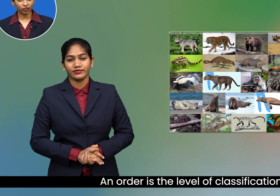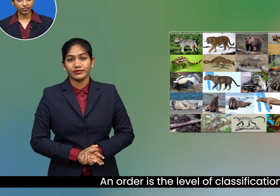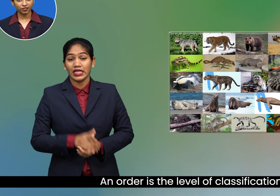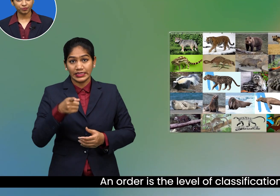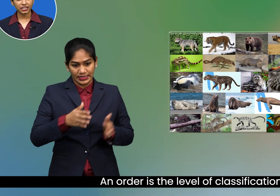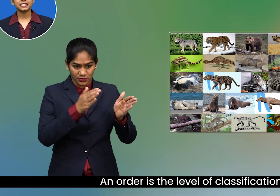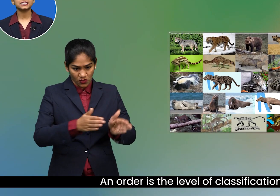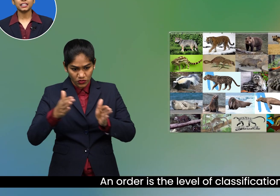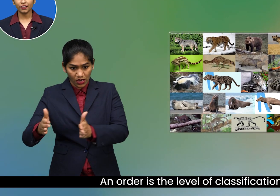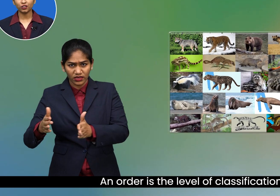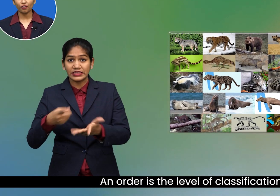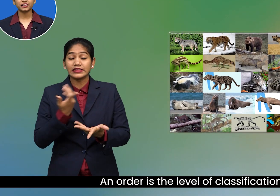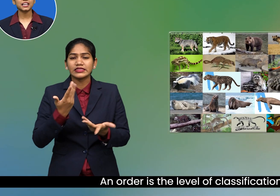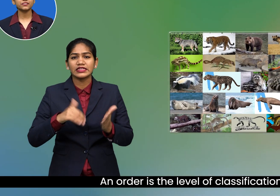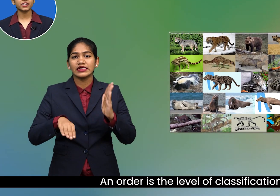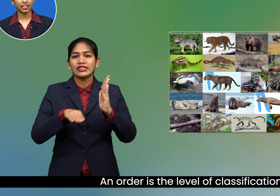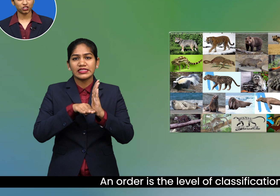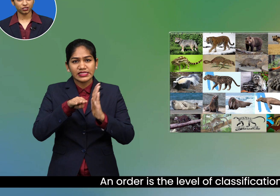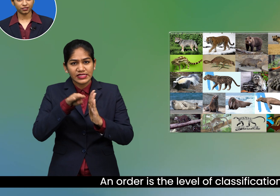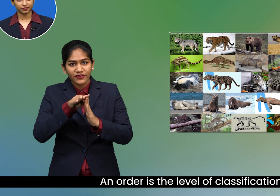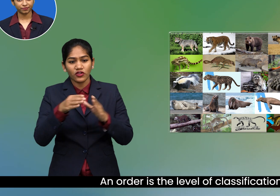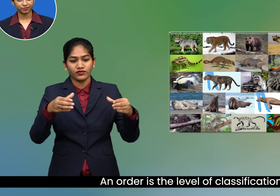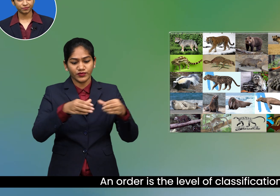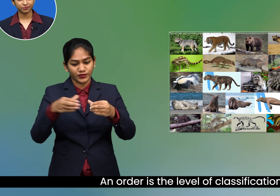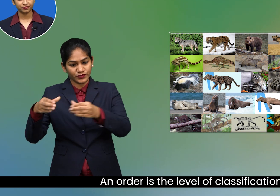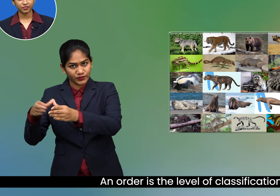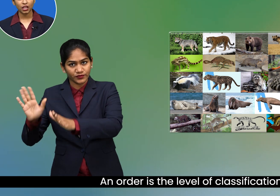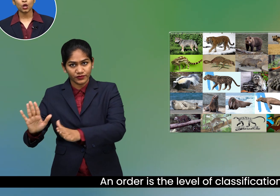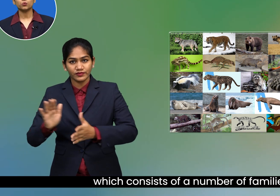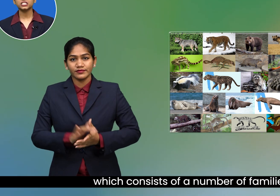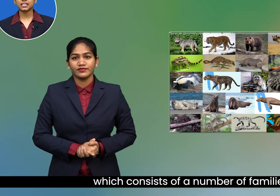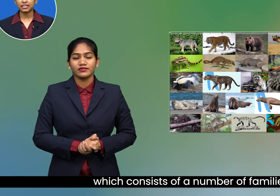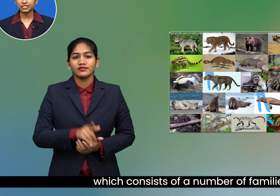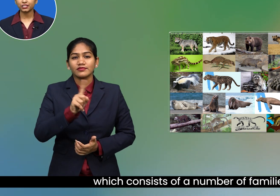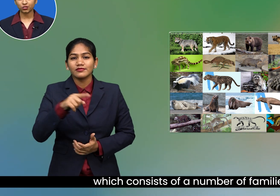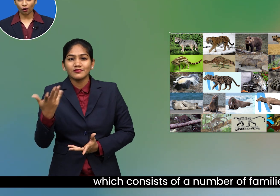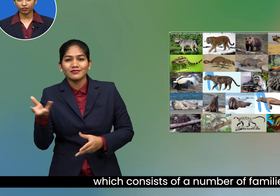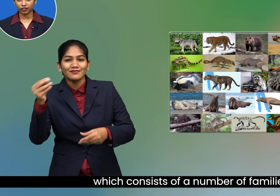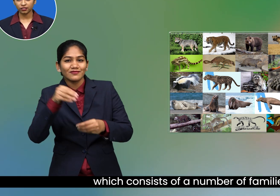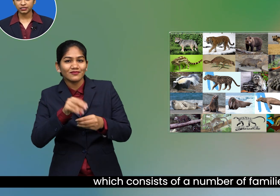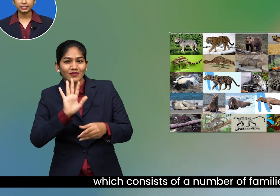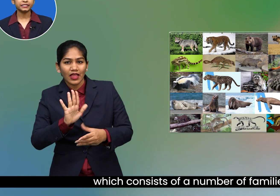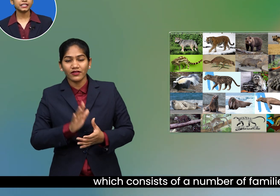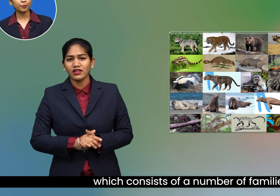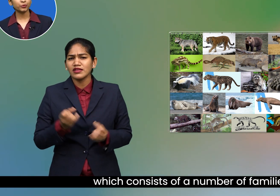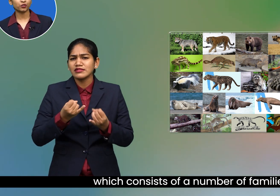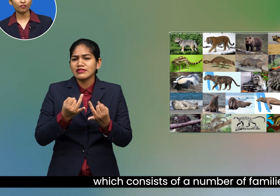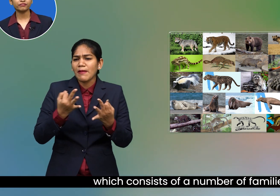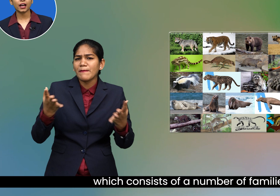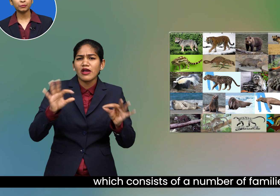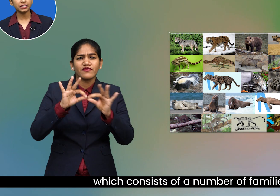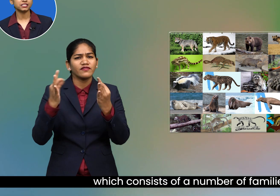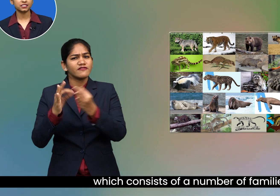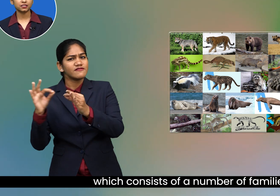An order is the level of classification which consists of a number